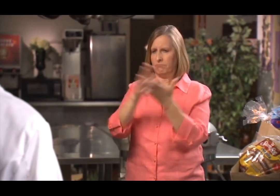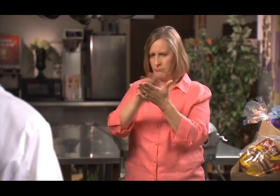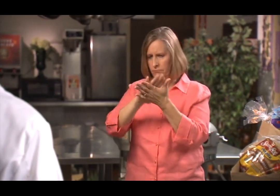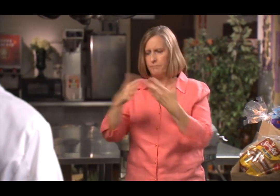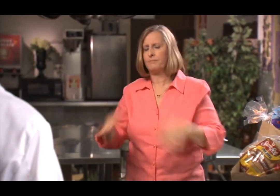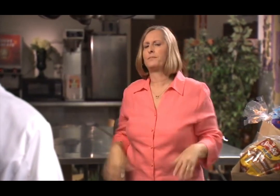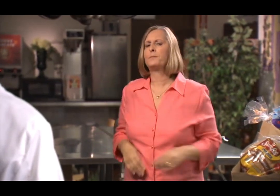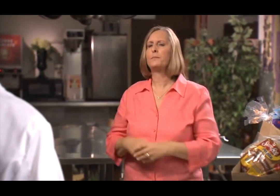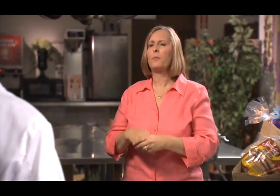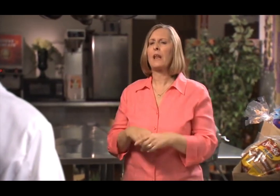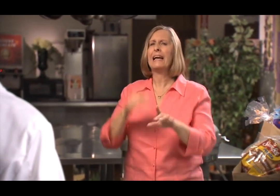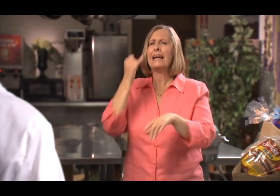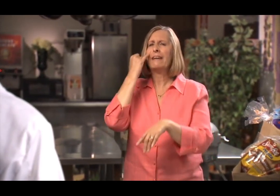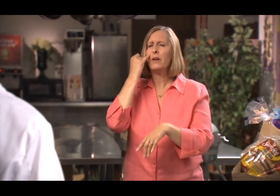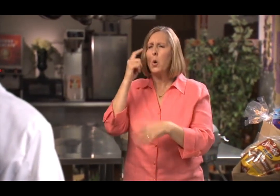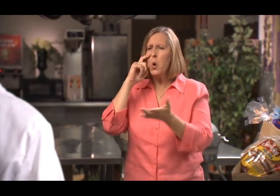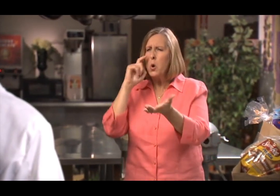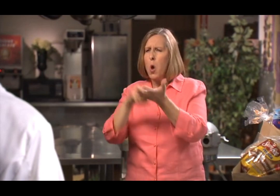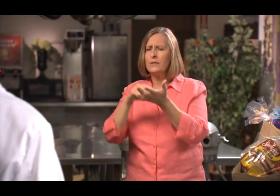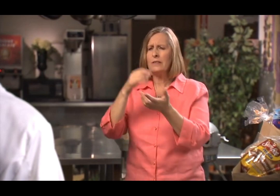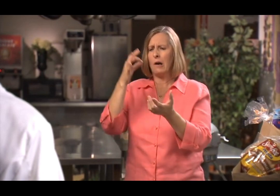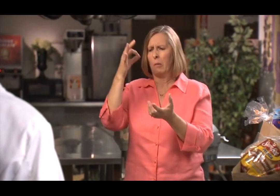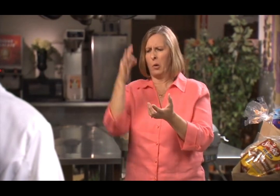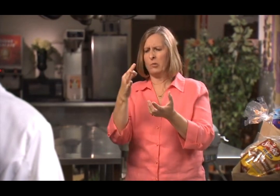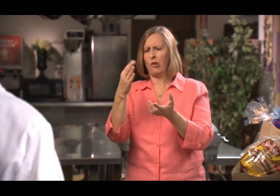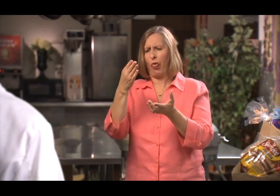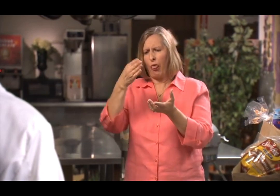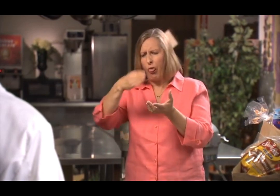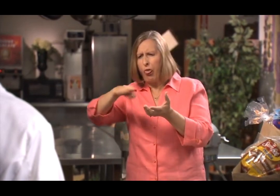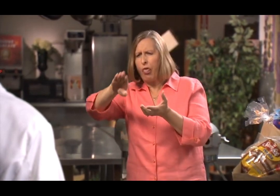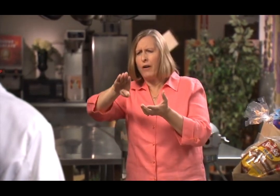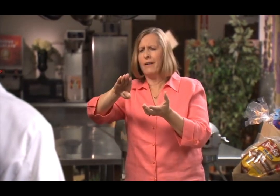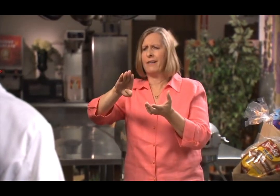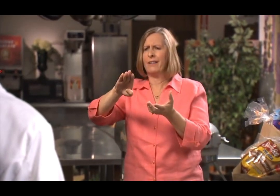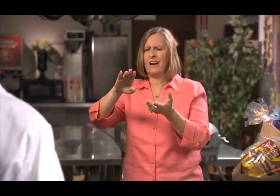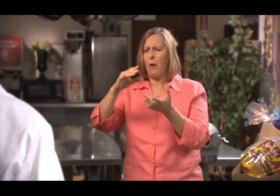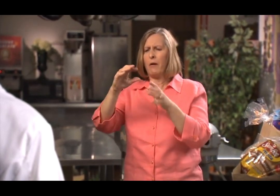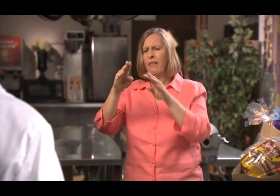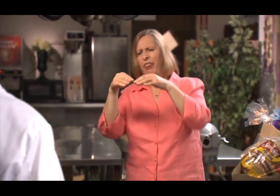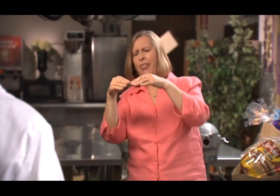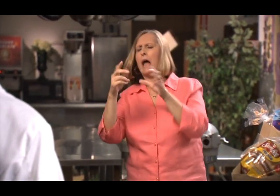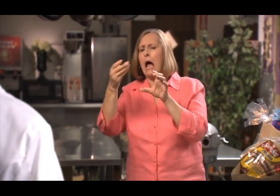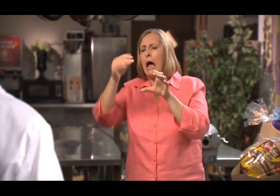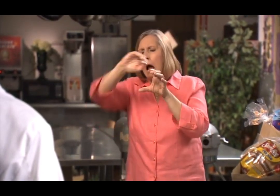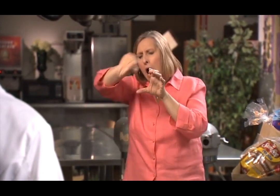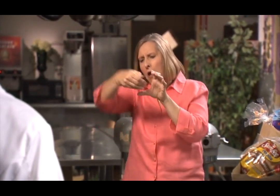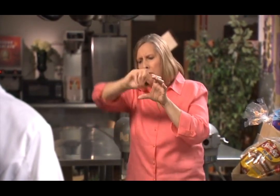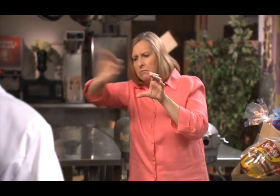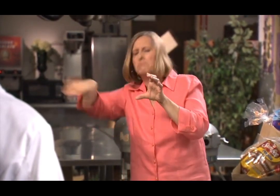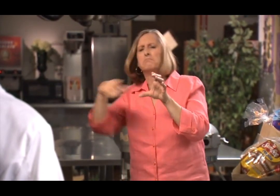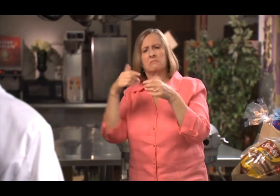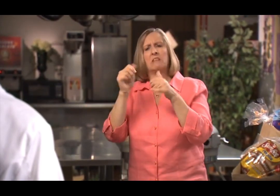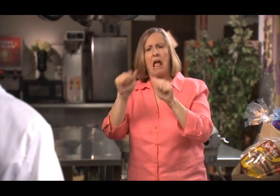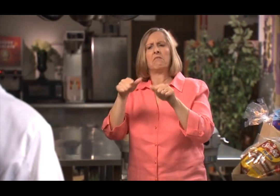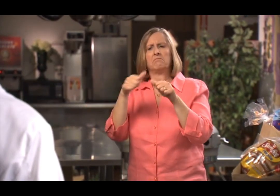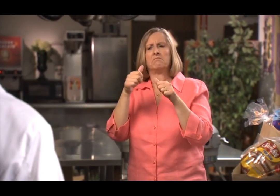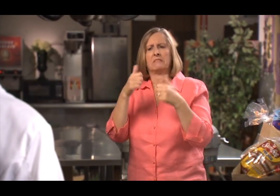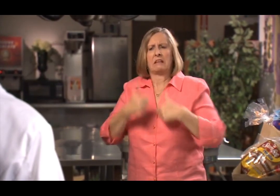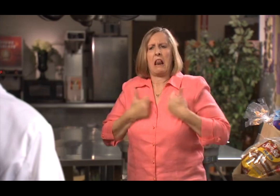clean towel. Also, if you notice any bruised or damaged areas on a fruit or vegetable, you can cut and remove those areas, so the